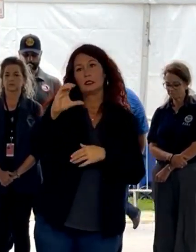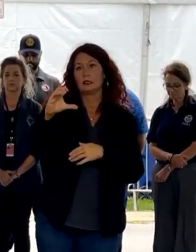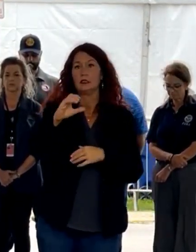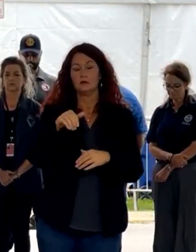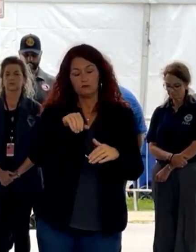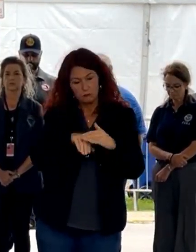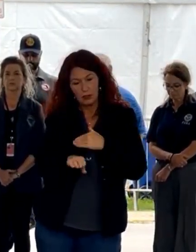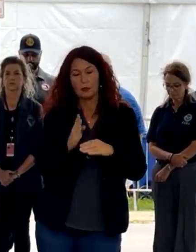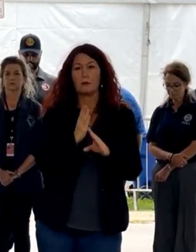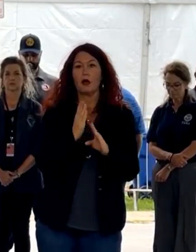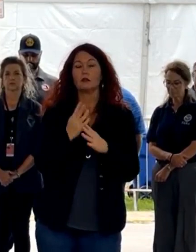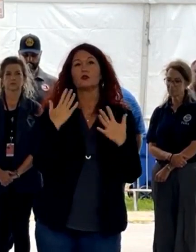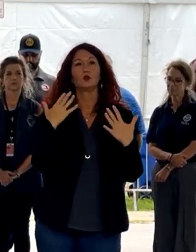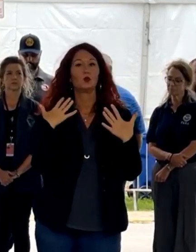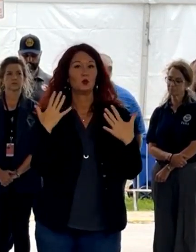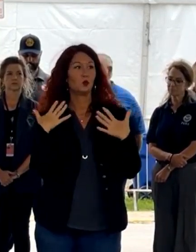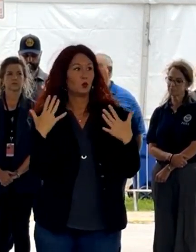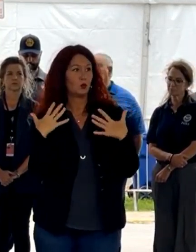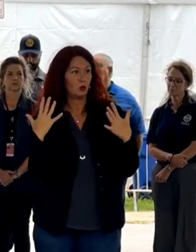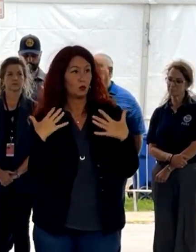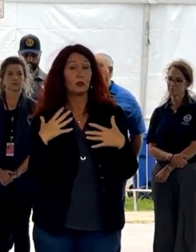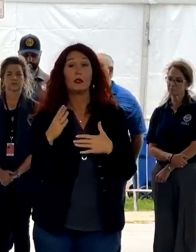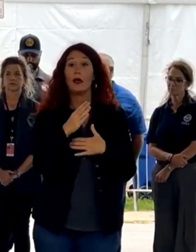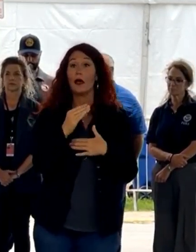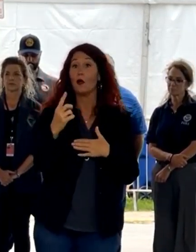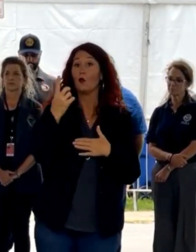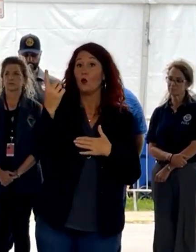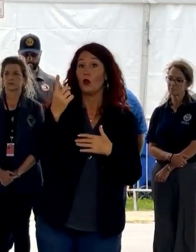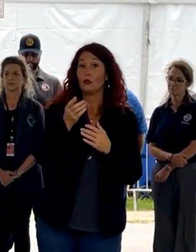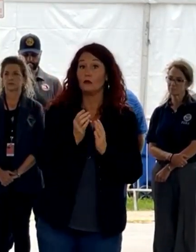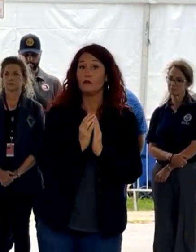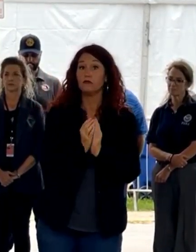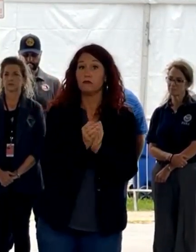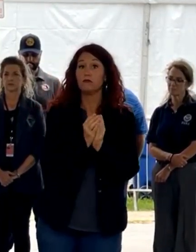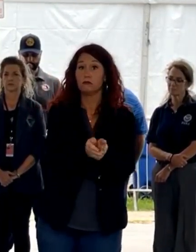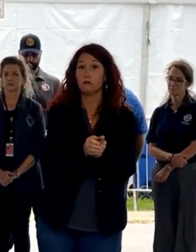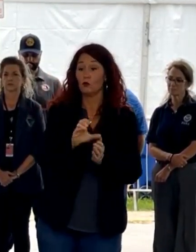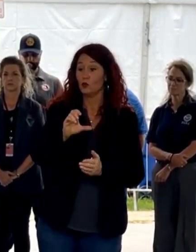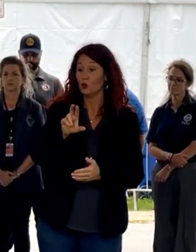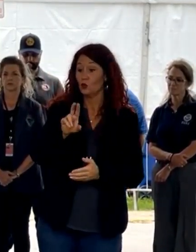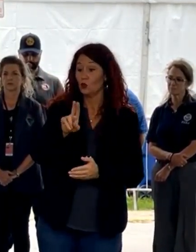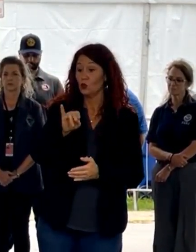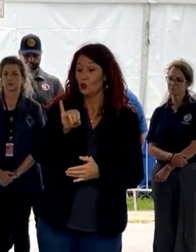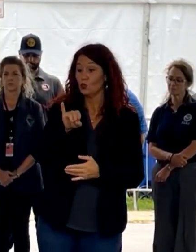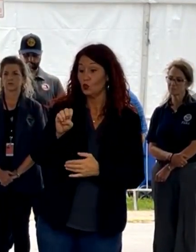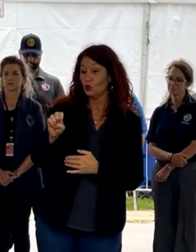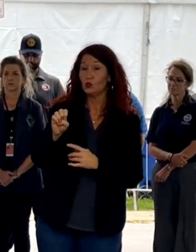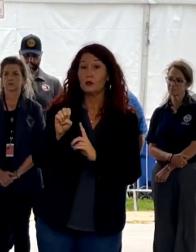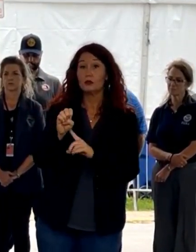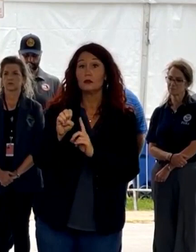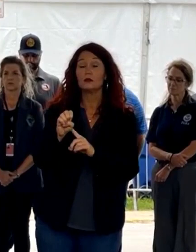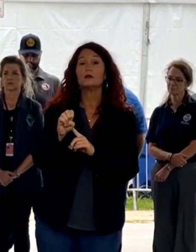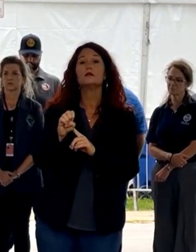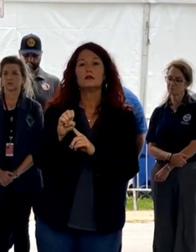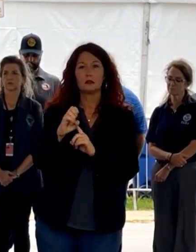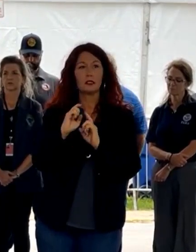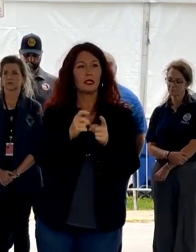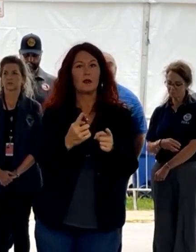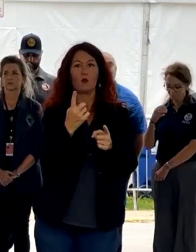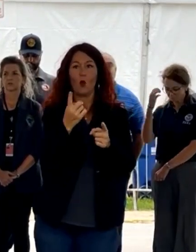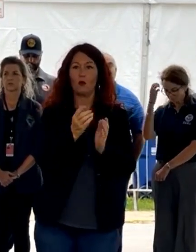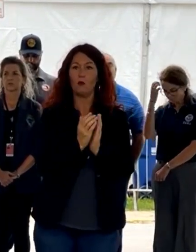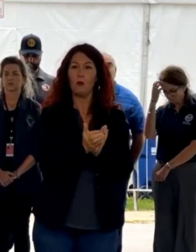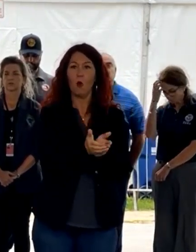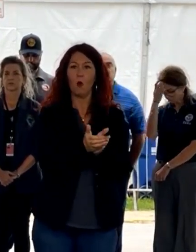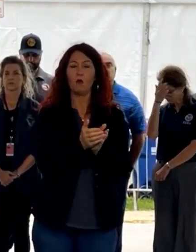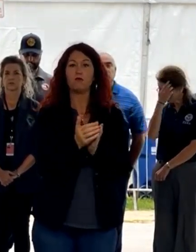first responders can also rest between the shifts. NIST, our federal partner, continues to work closely with the structural specialists,